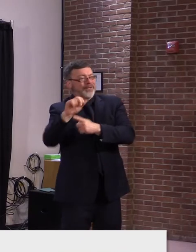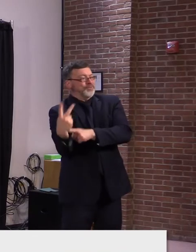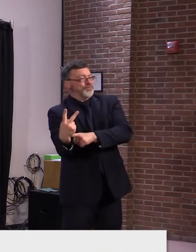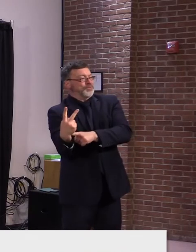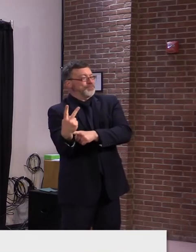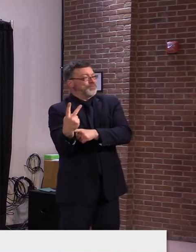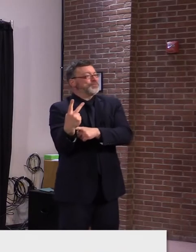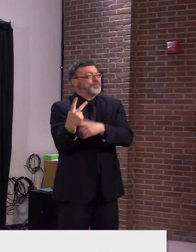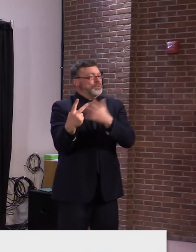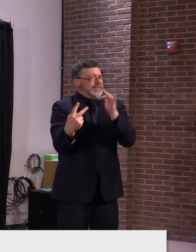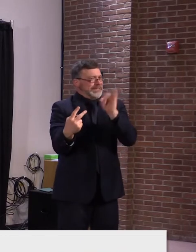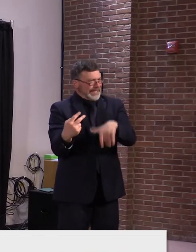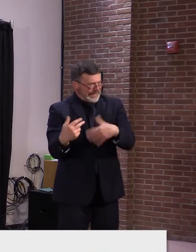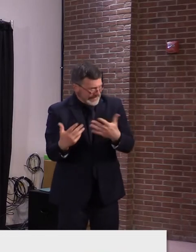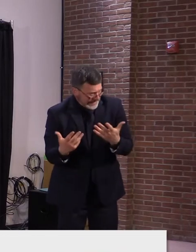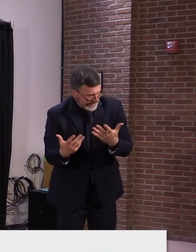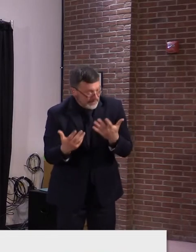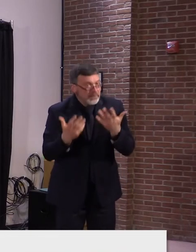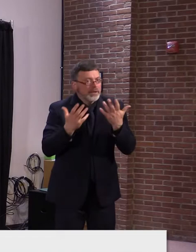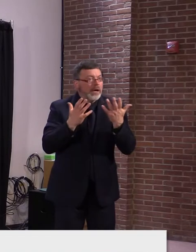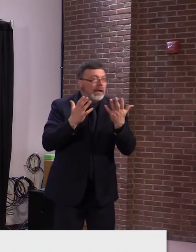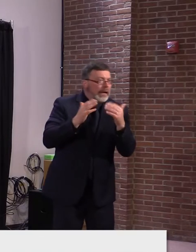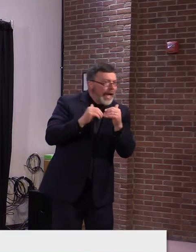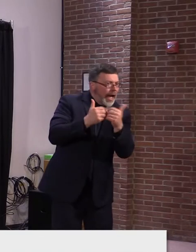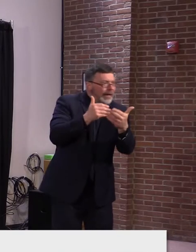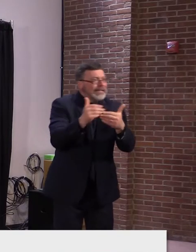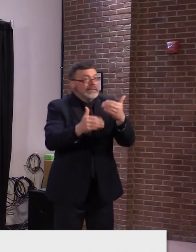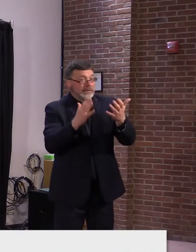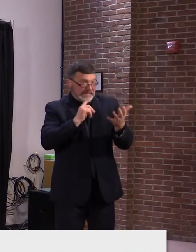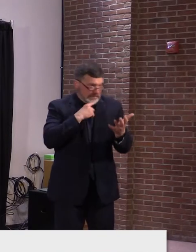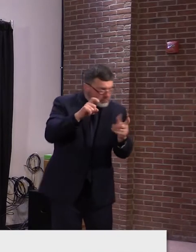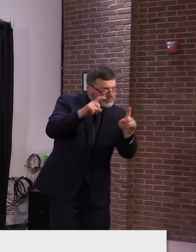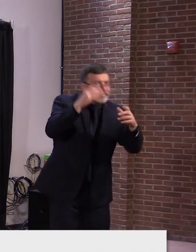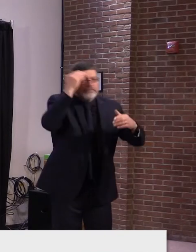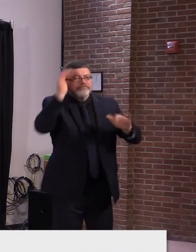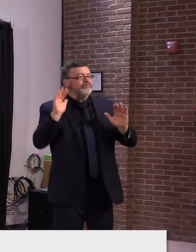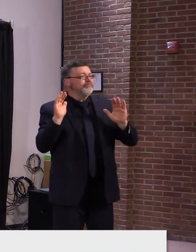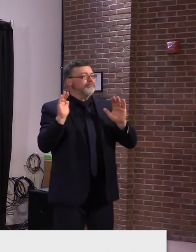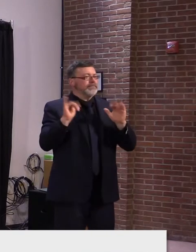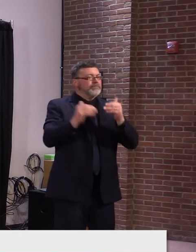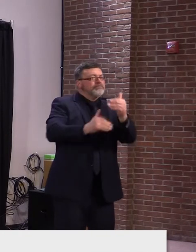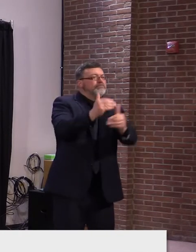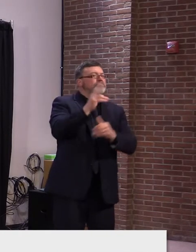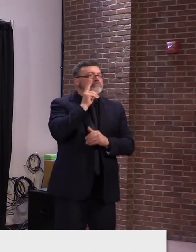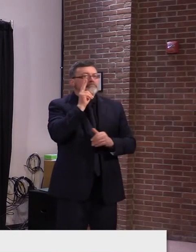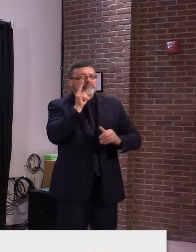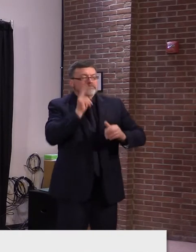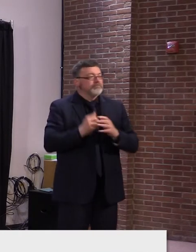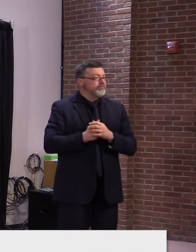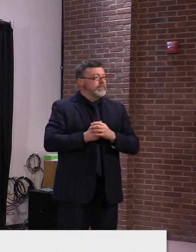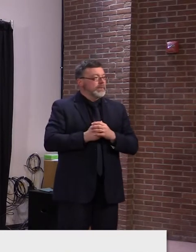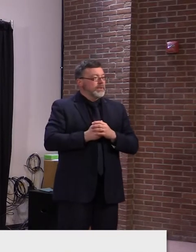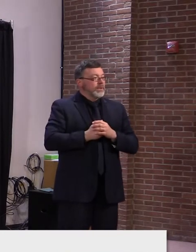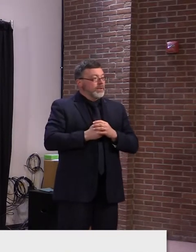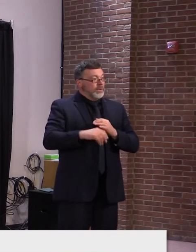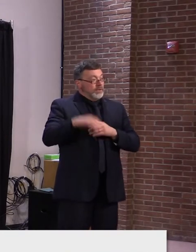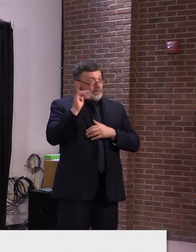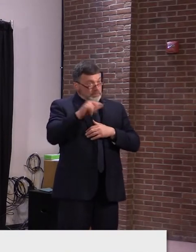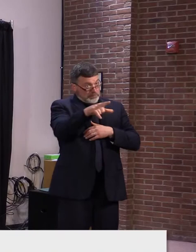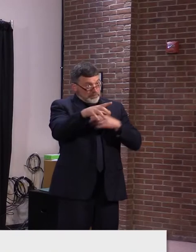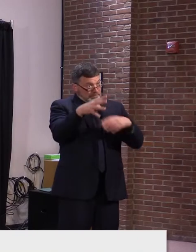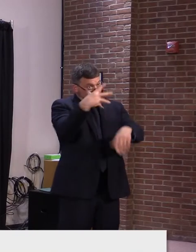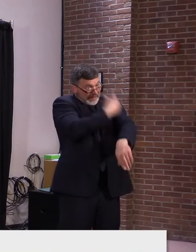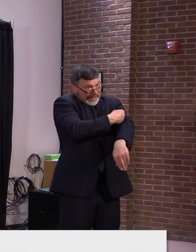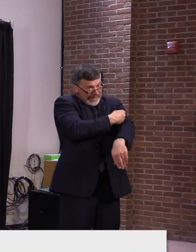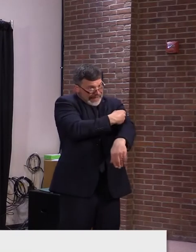So that's all good news, and having the being fully vaccinated has